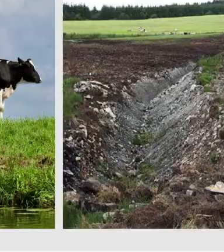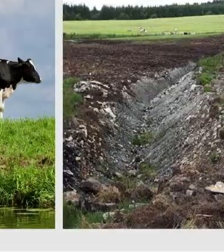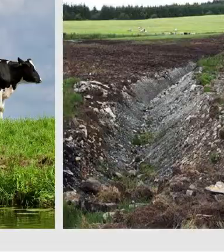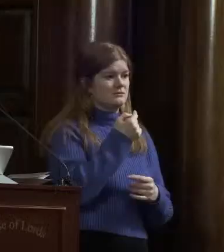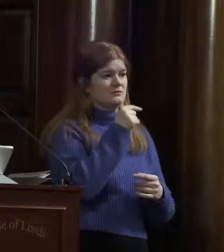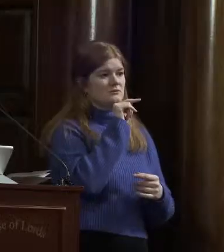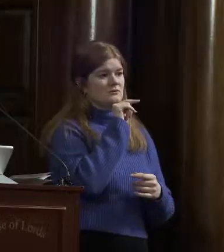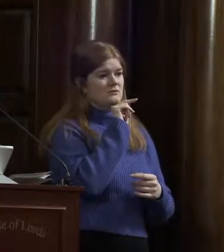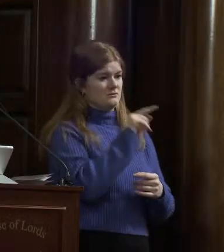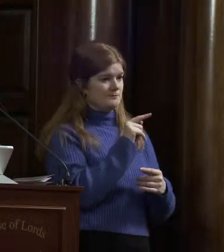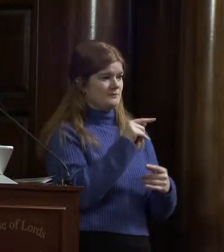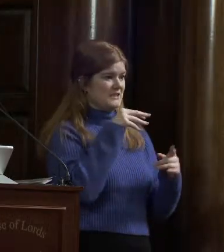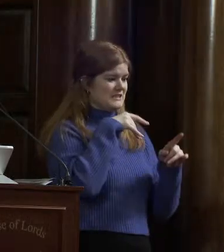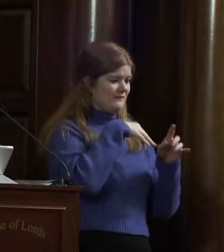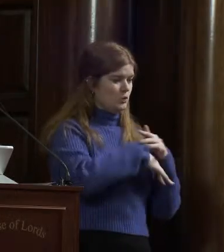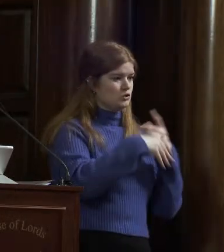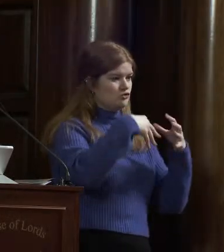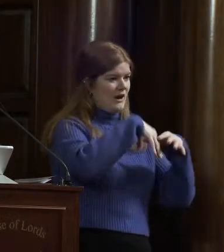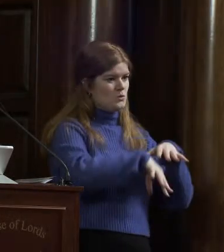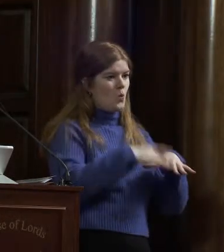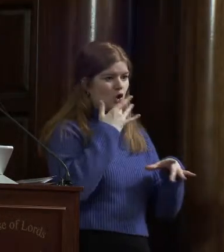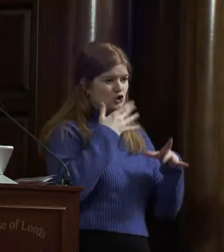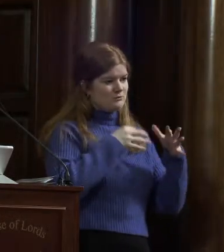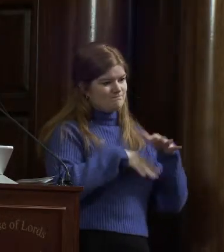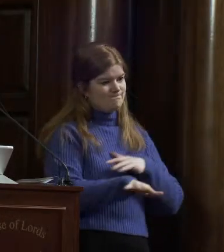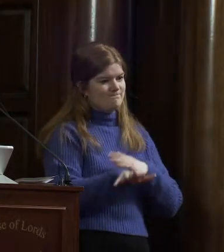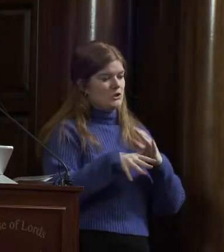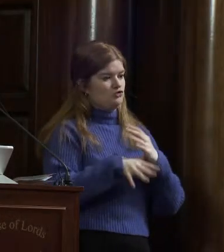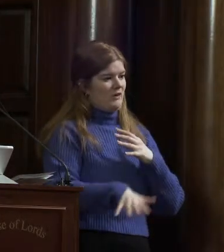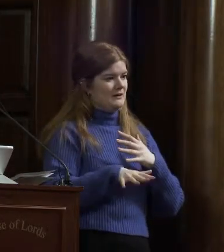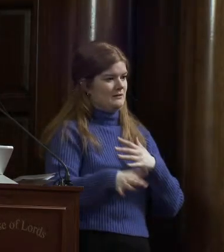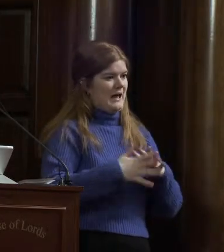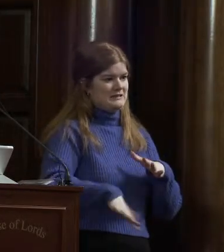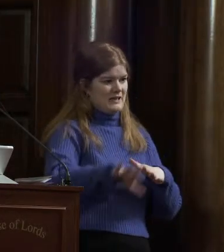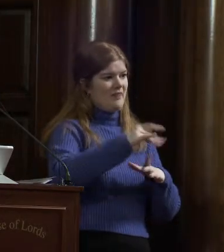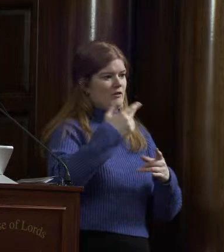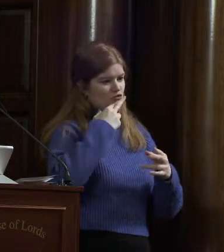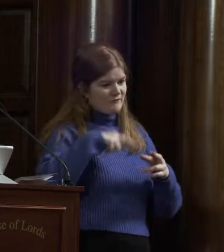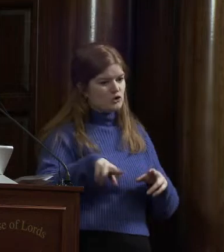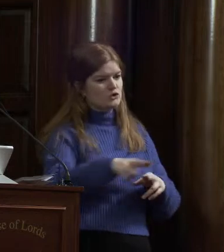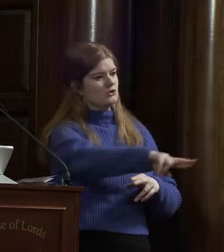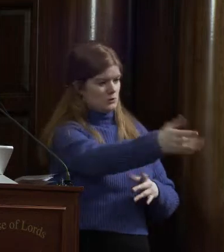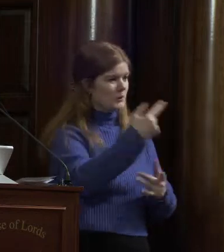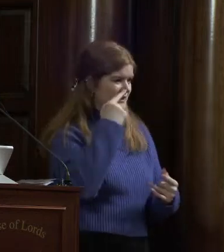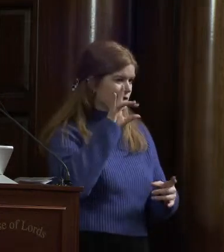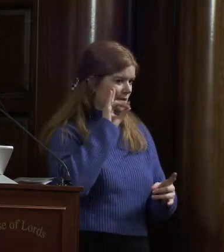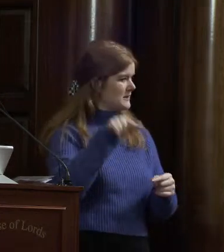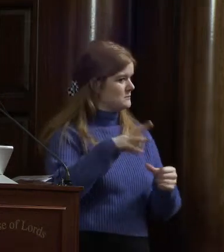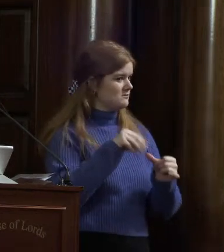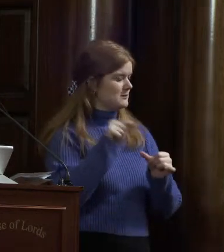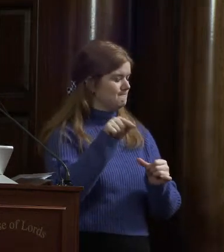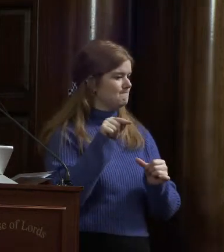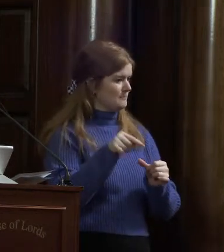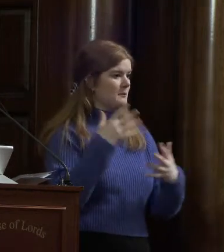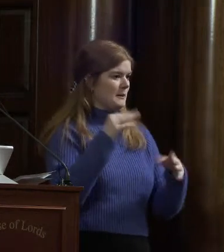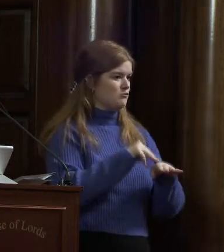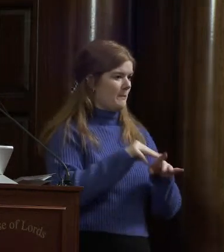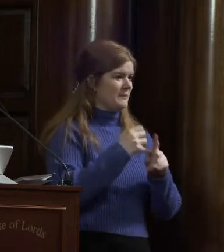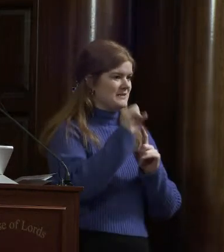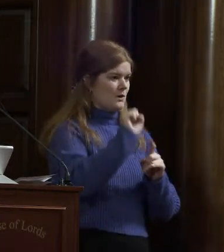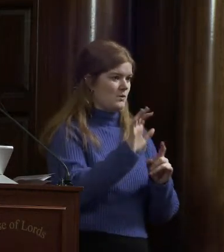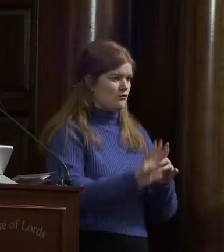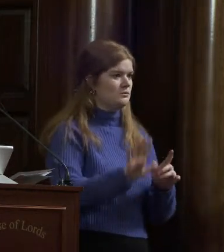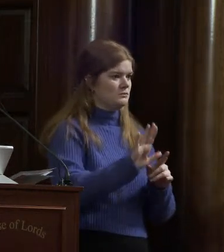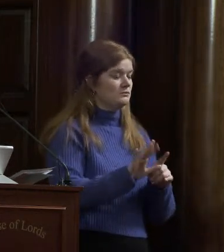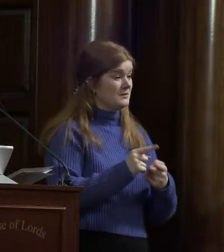because it goes into the groundwater in freely draining land and then estuaries, and we heard that that was particularly a problem in the south